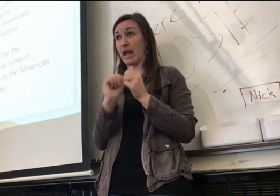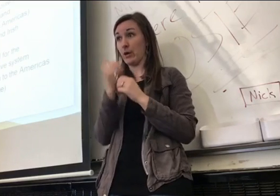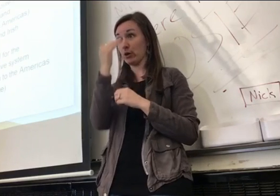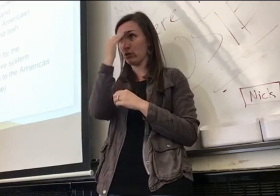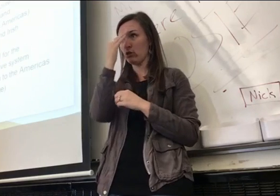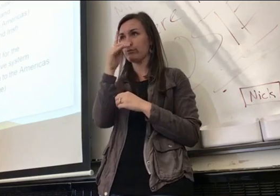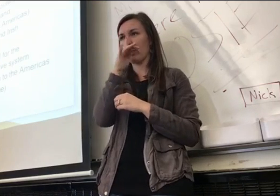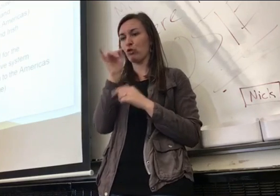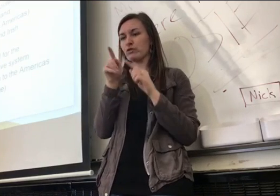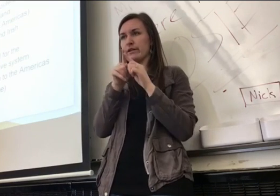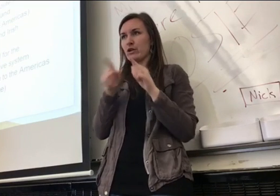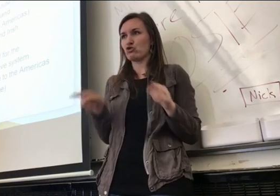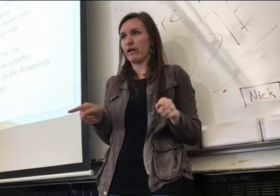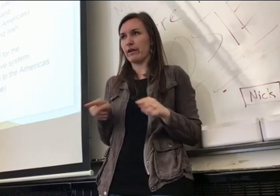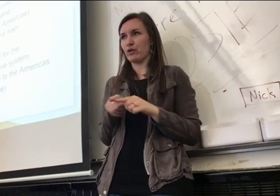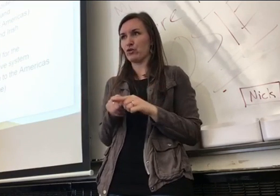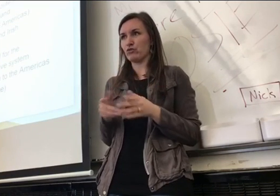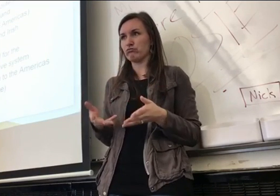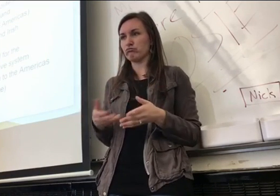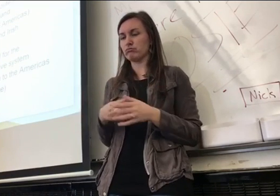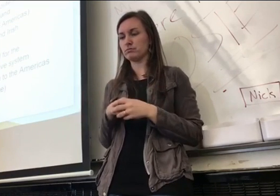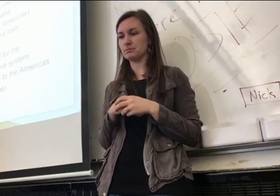triangle. Okay? Okay,